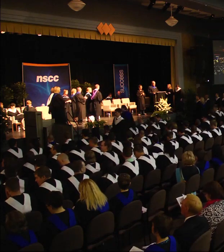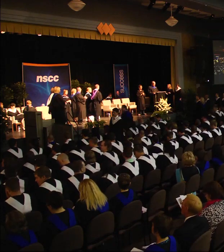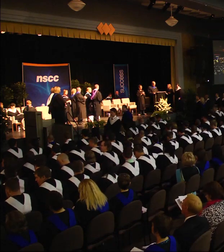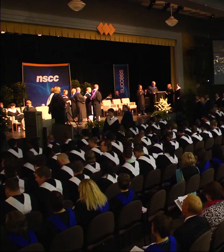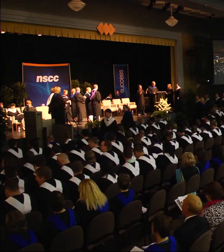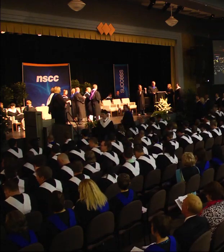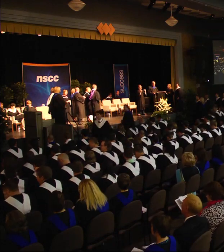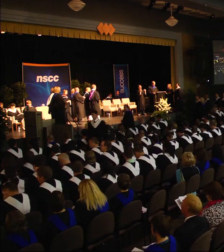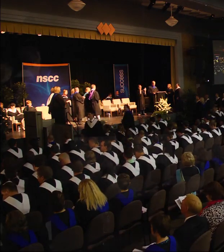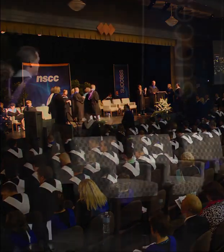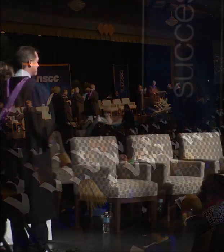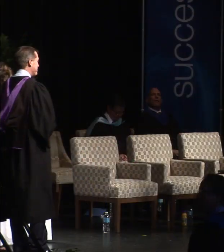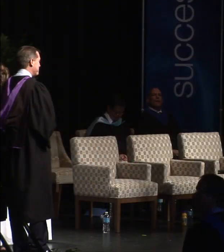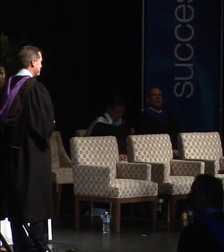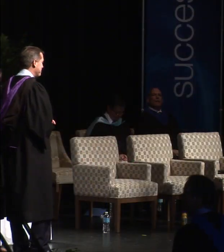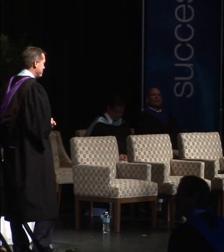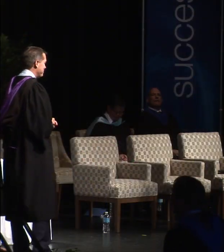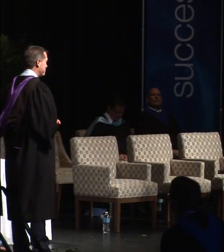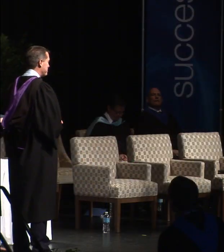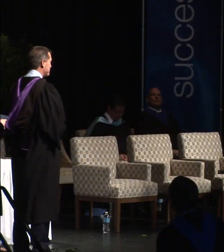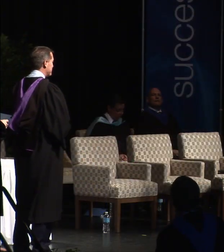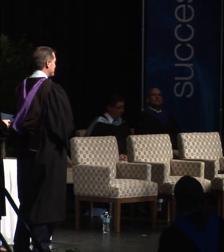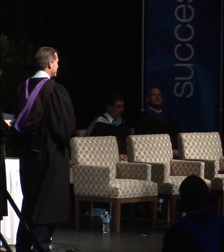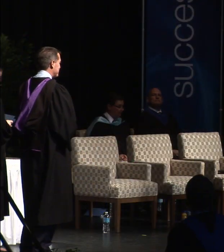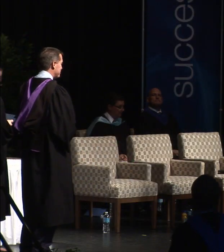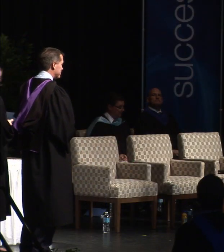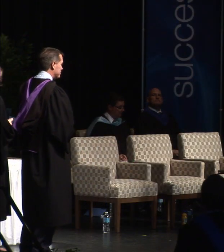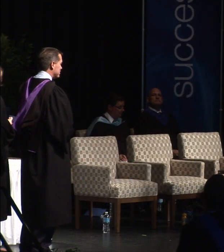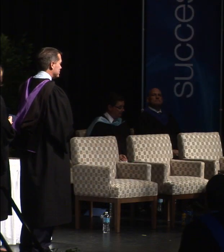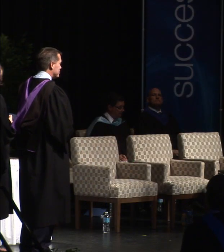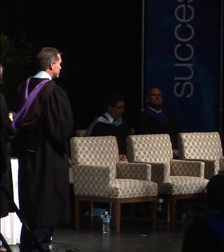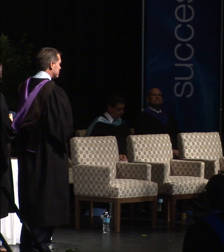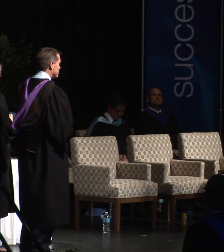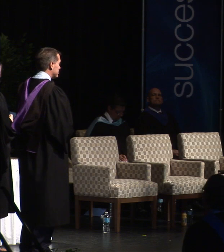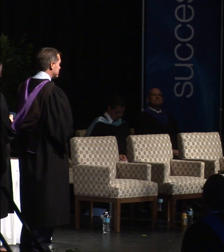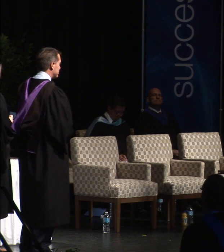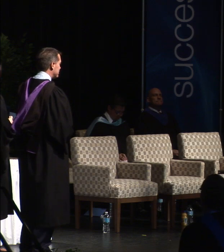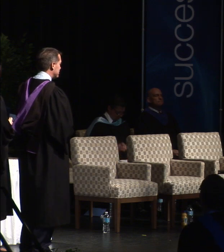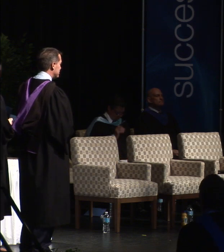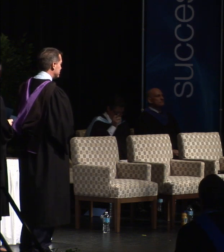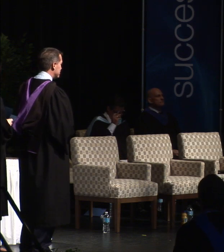For the certificate in motorcycle and power products repair,